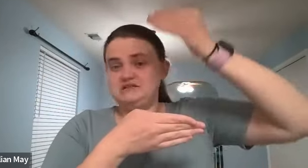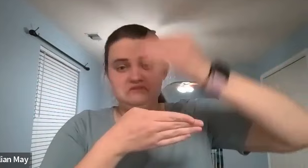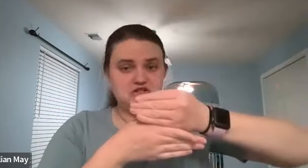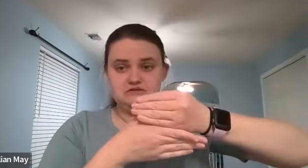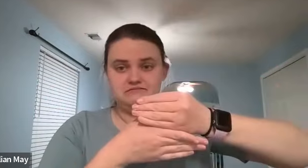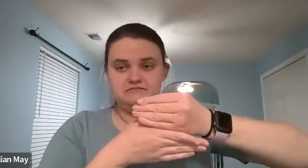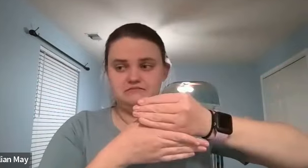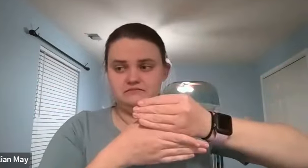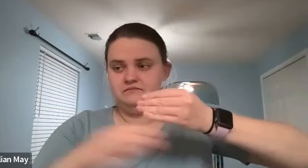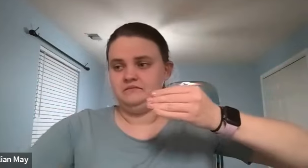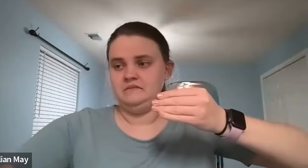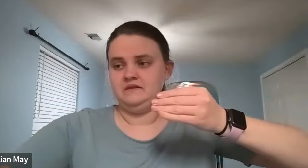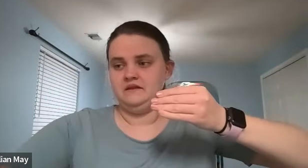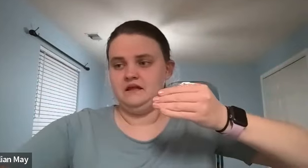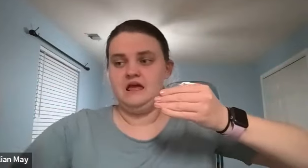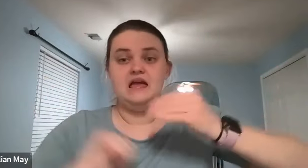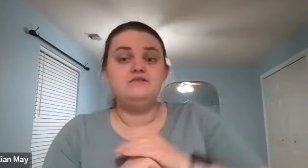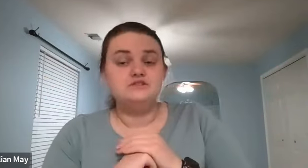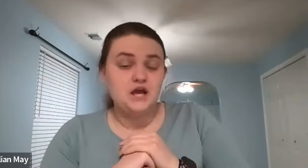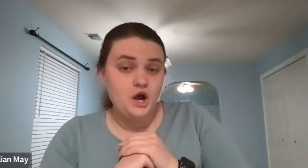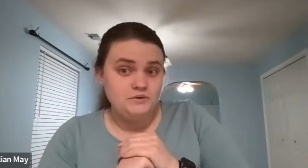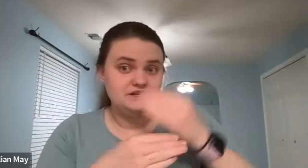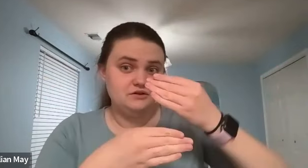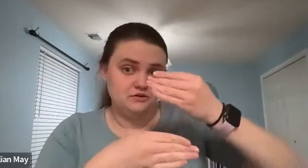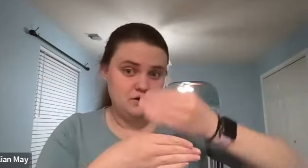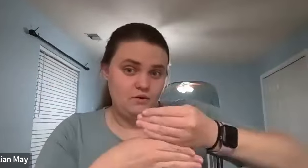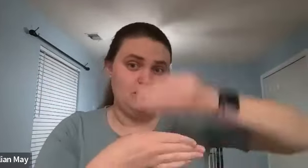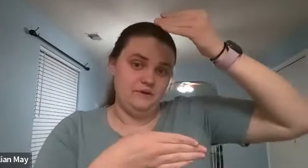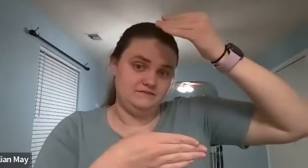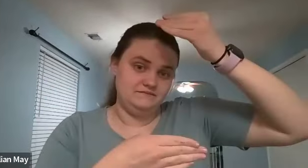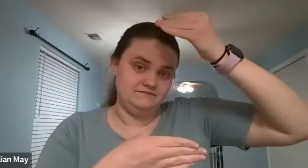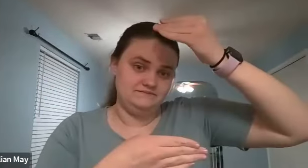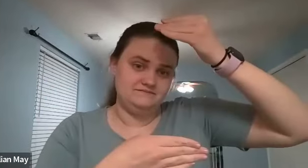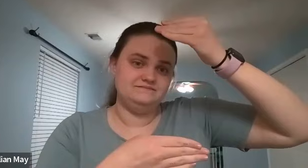it. You just close it. If you're saying open window, you go open.